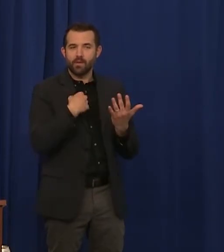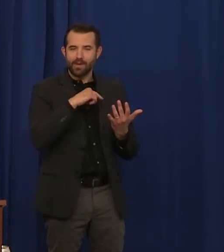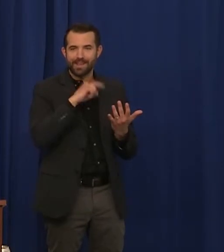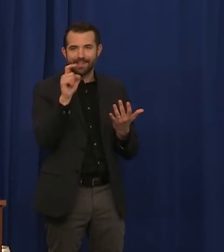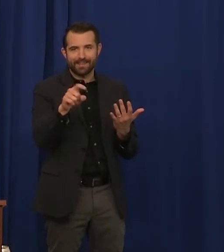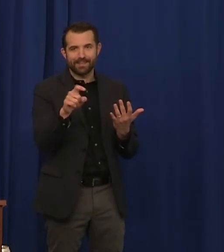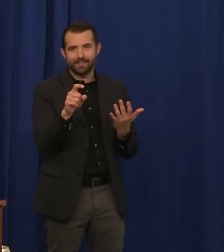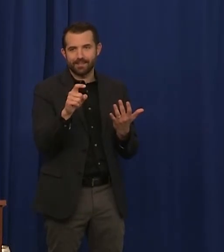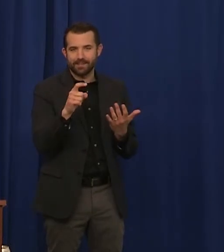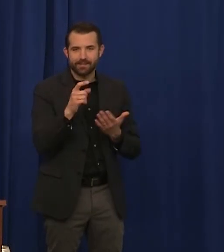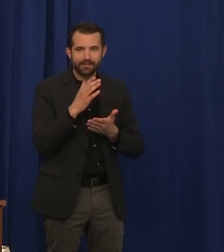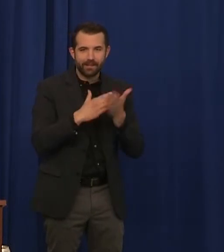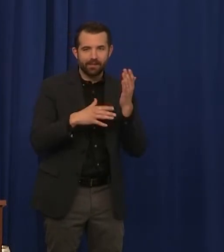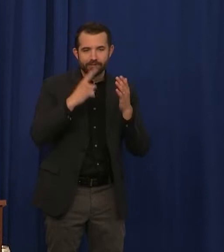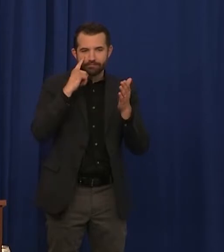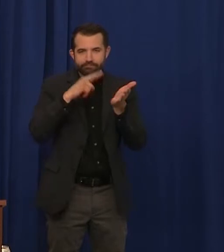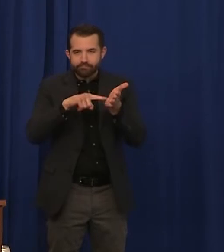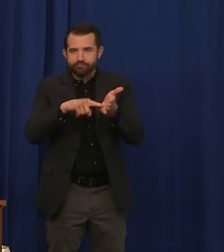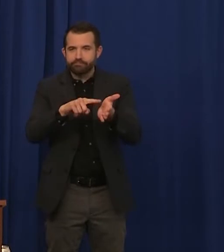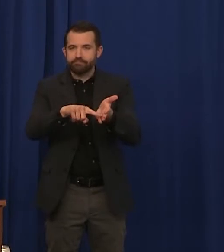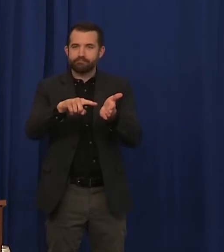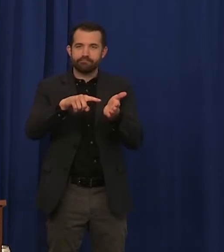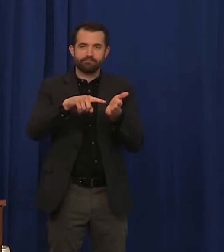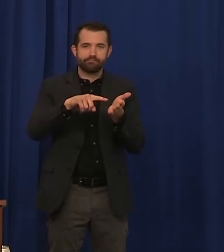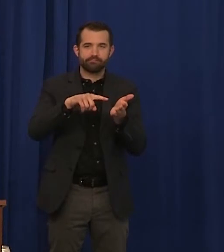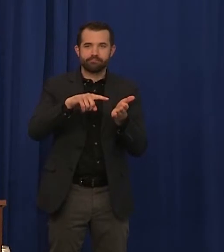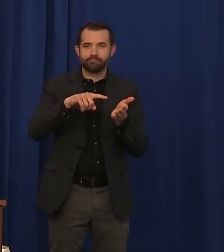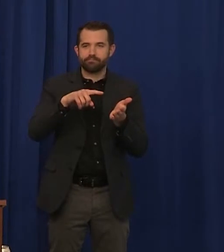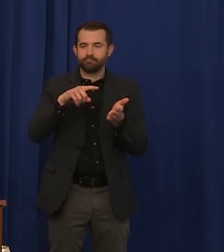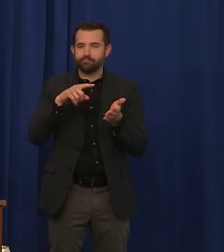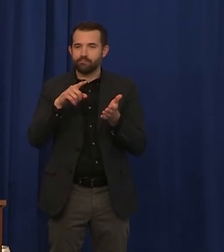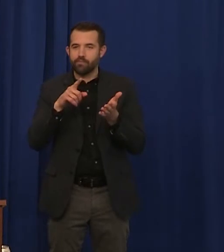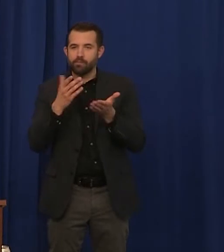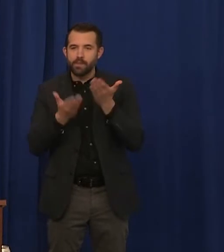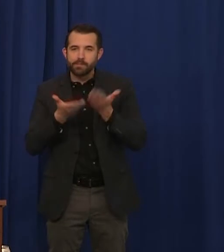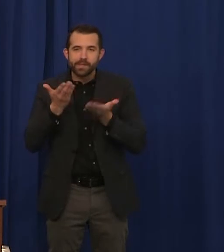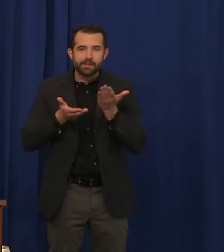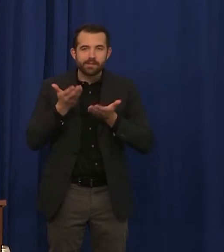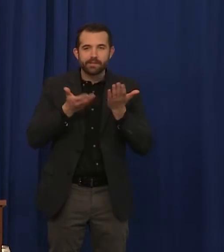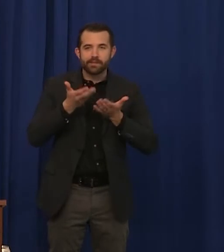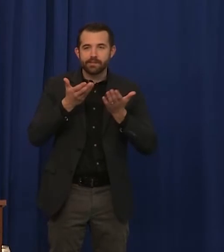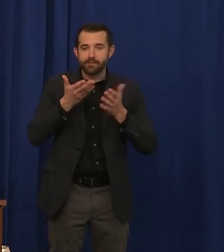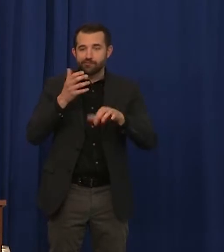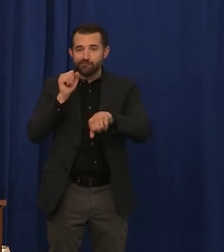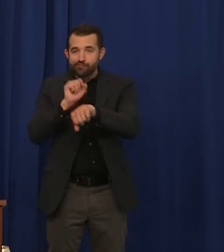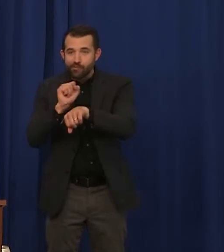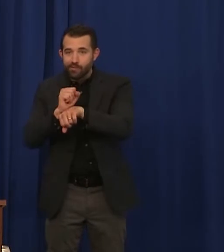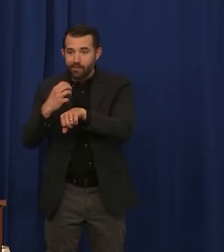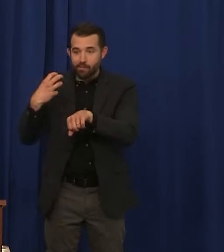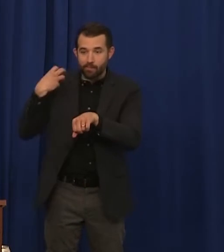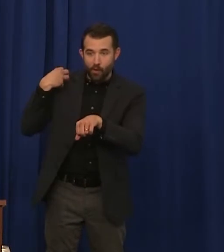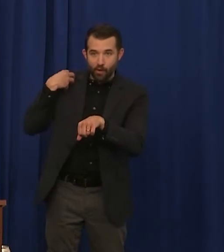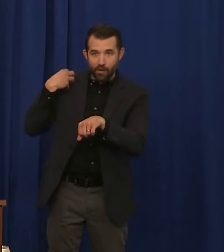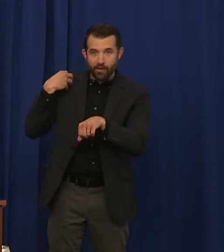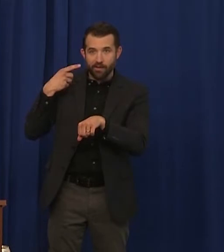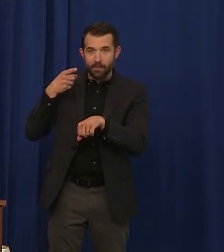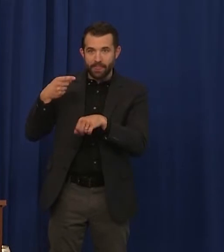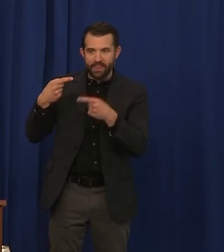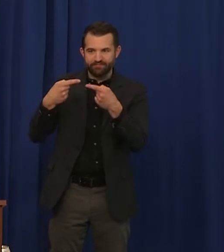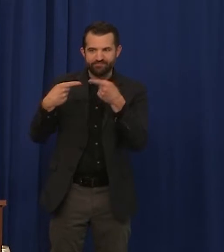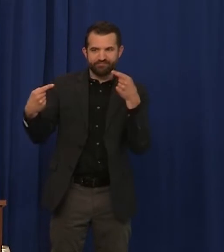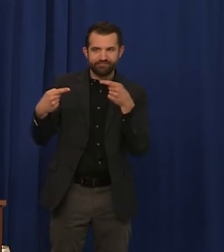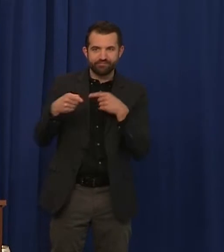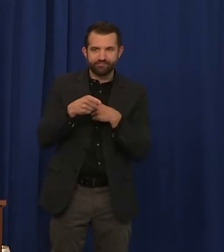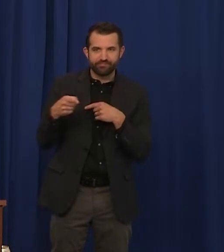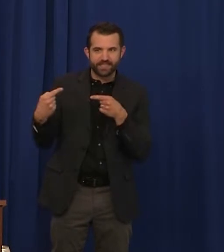we must have that two-party process. We're also looking at other ways to expedite those